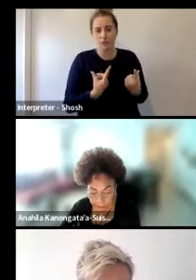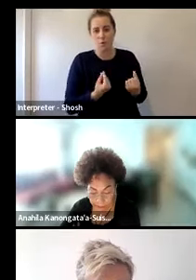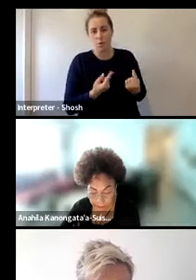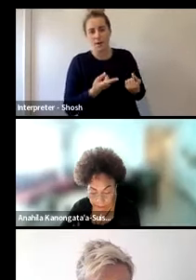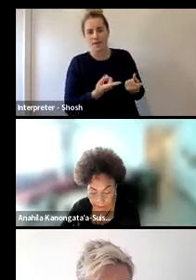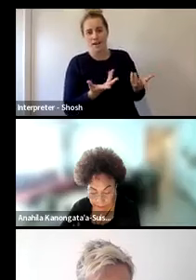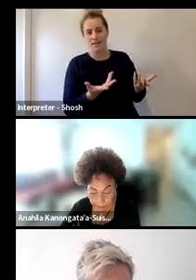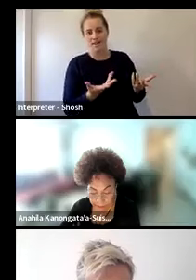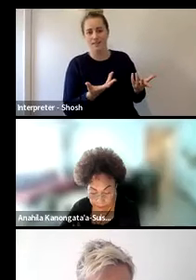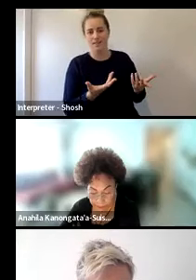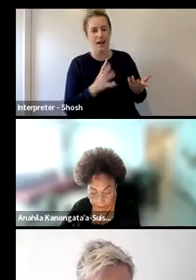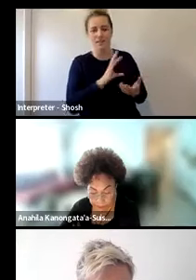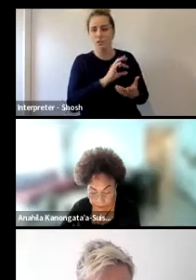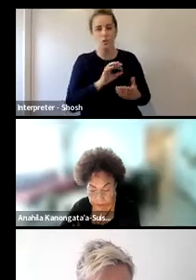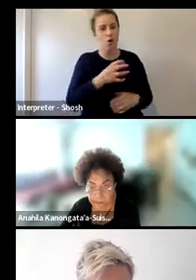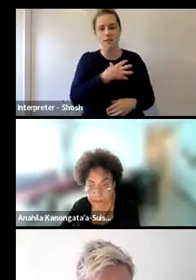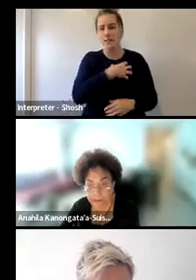not a state